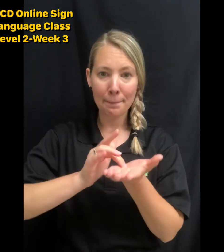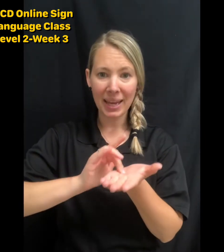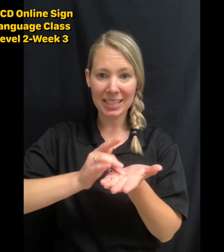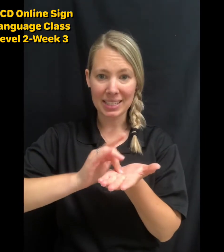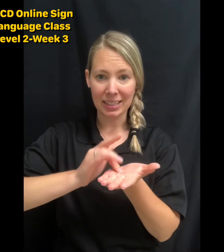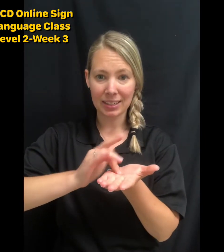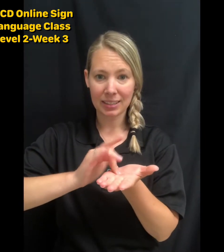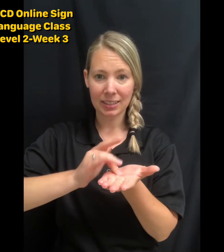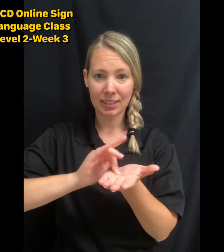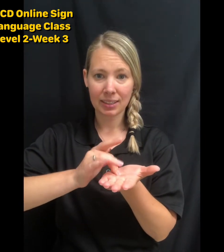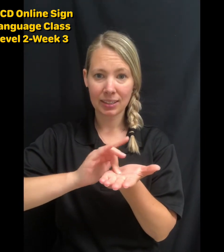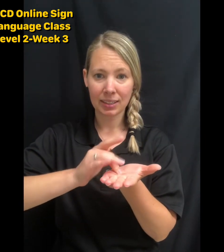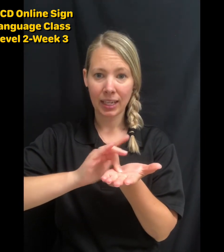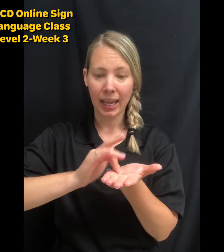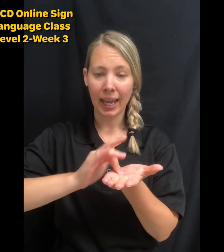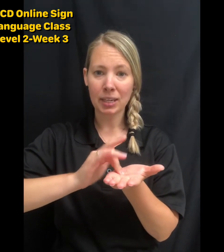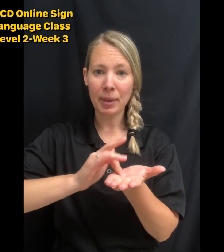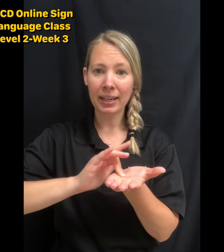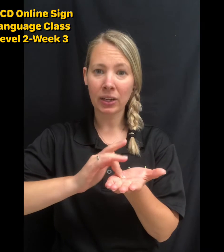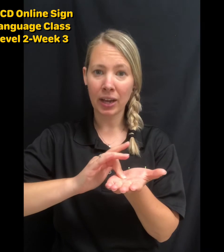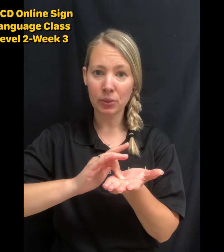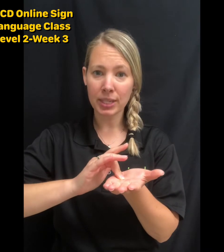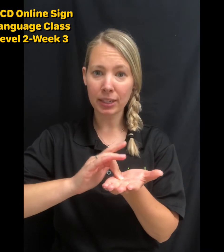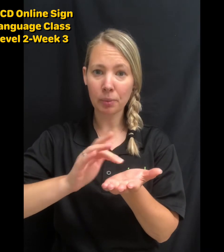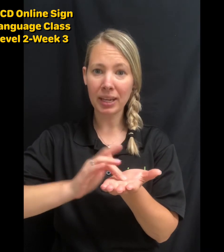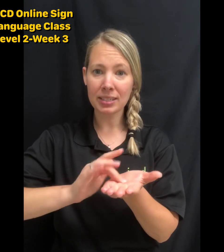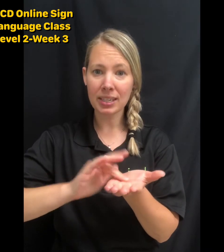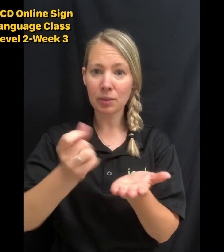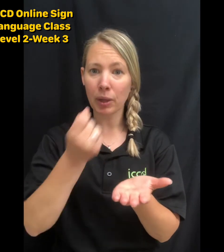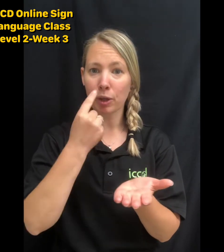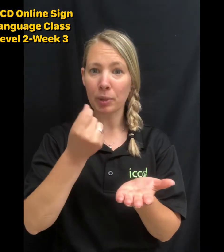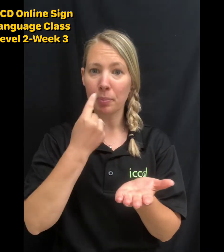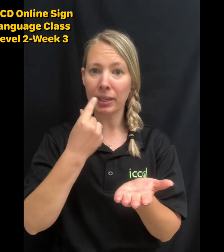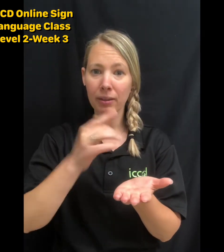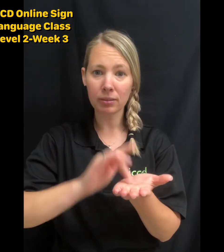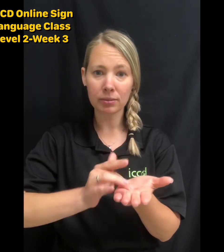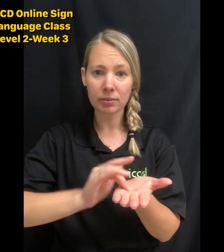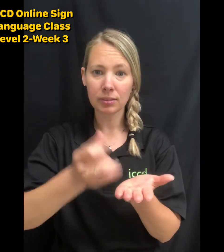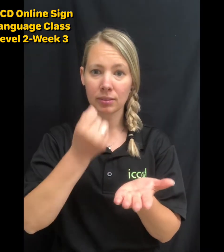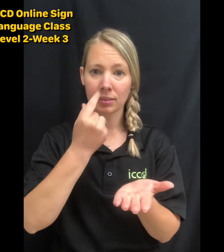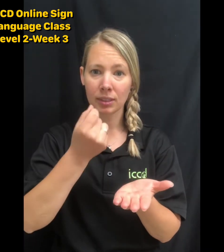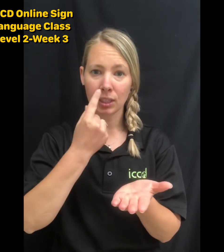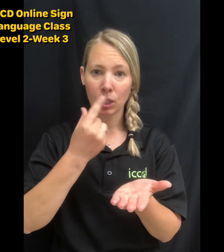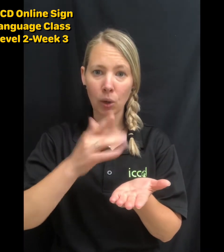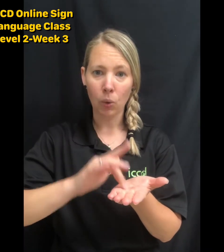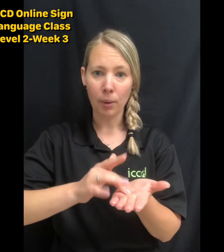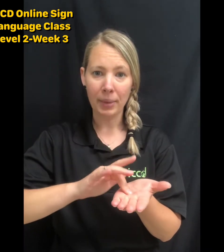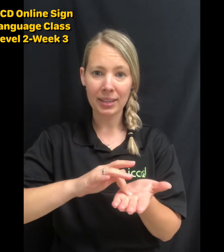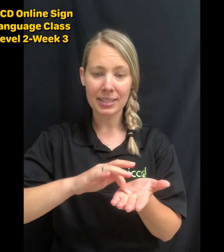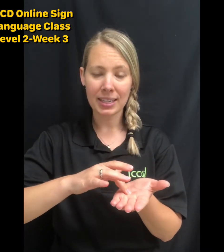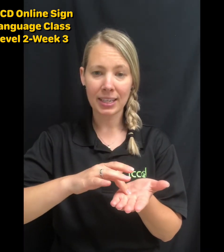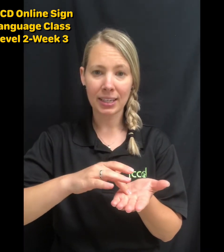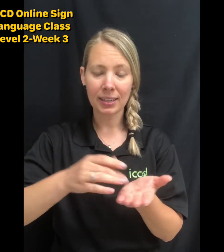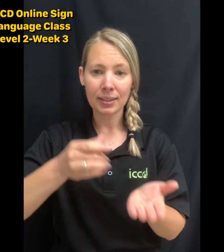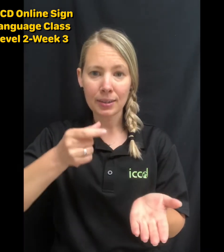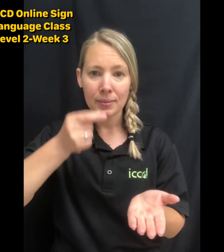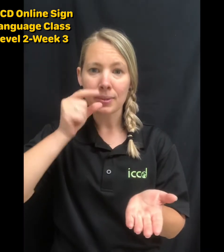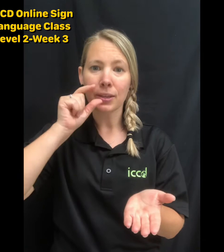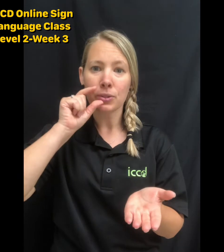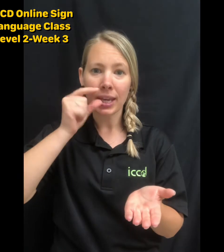Medicine. And depending on how you take your medicine, whether it be a pill, or medicine that you take